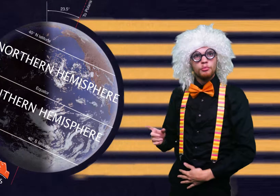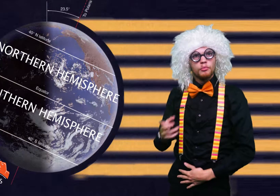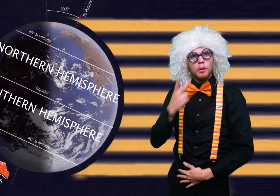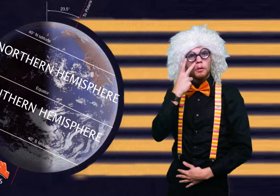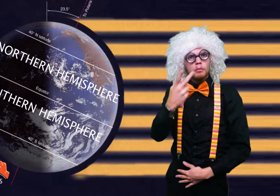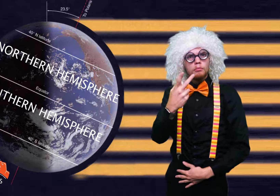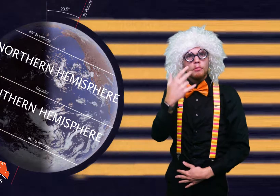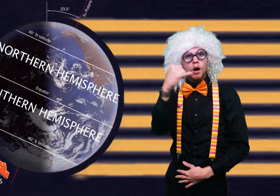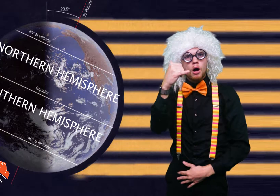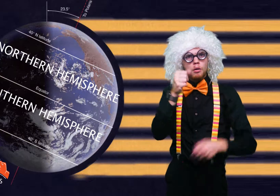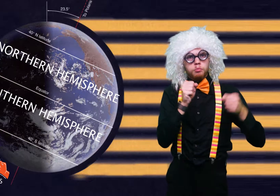yellow rays,